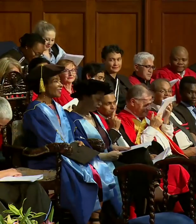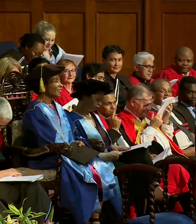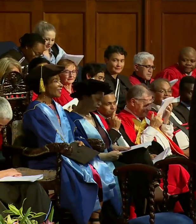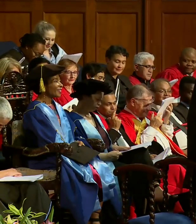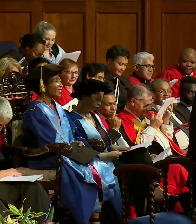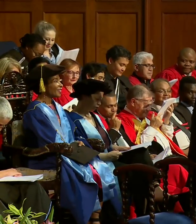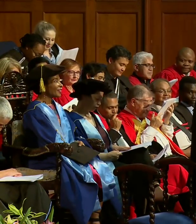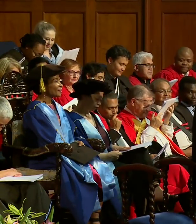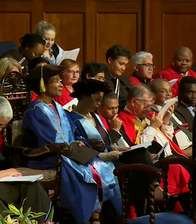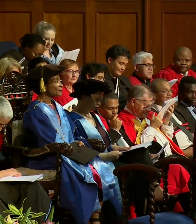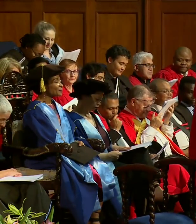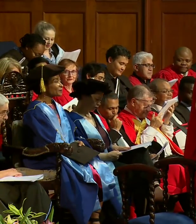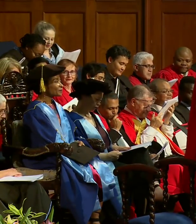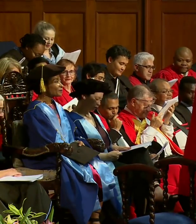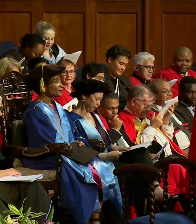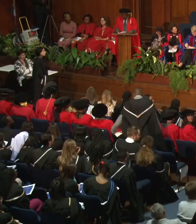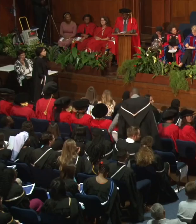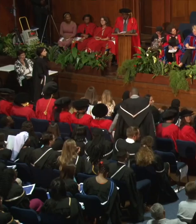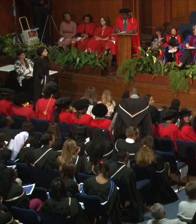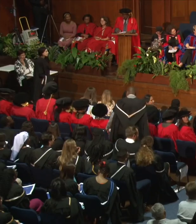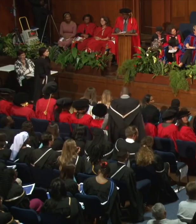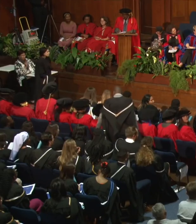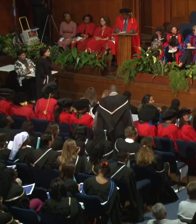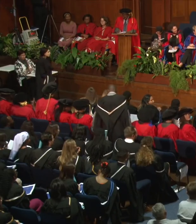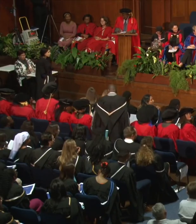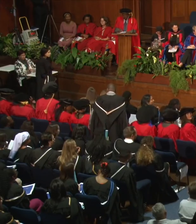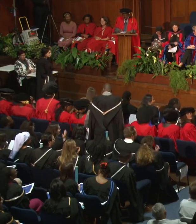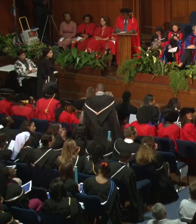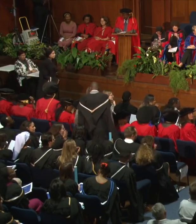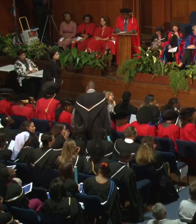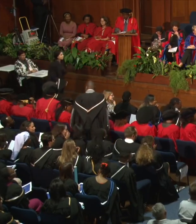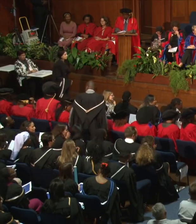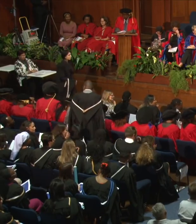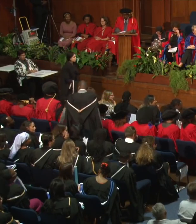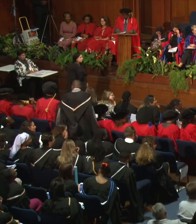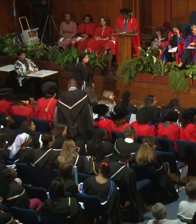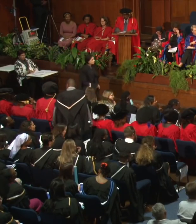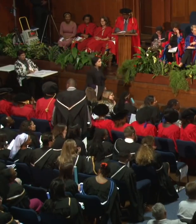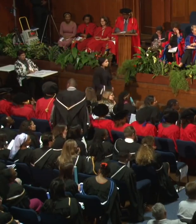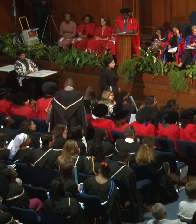For the degree of Master of Laws in Shipping Law, Mayuri Dyer.